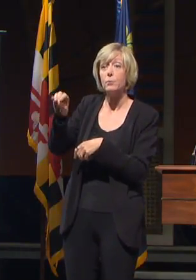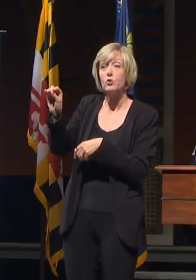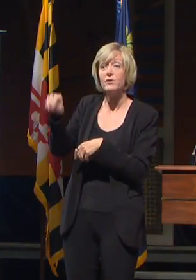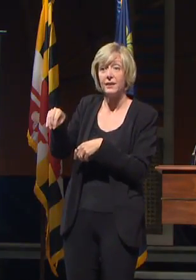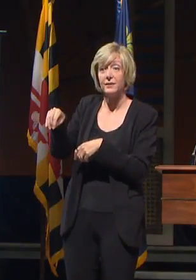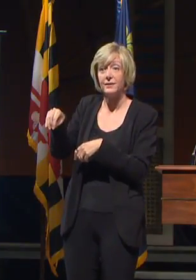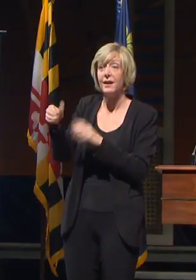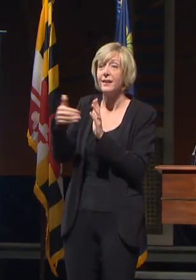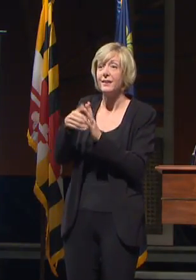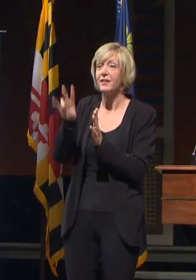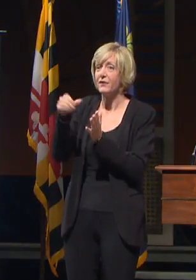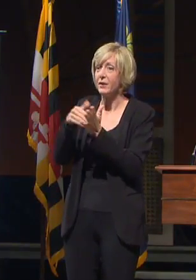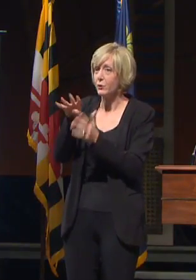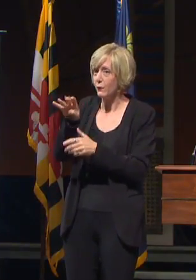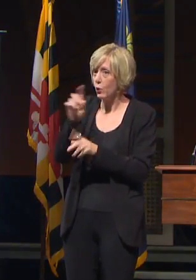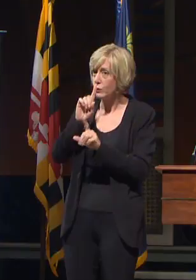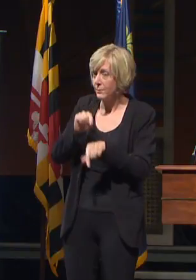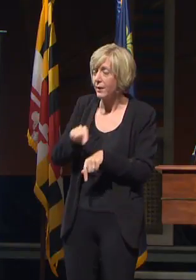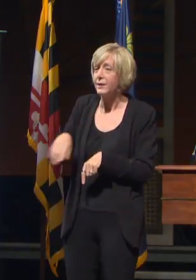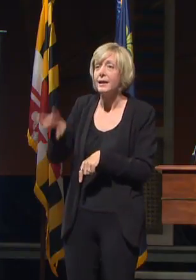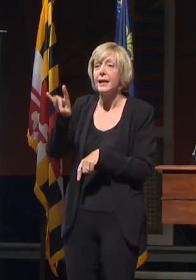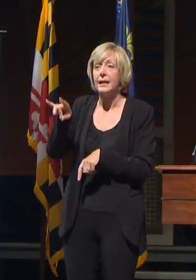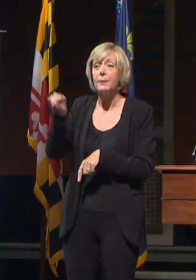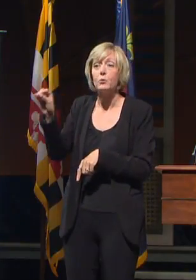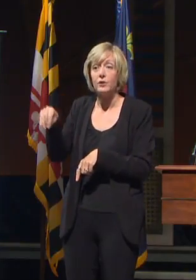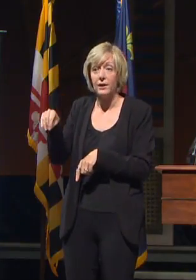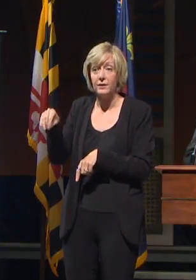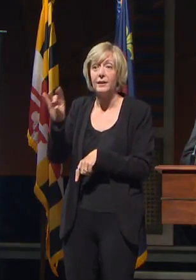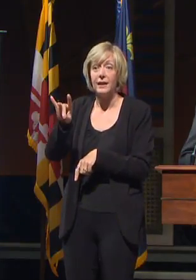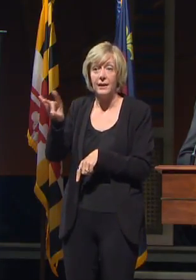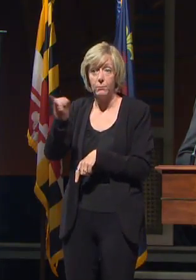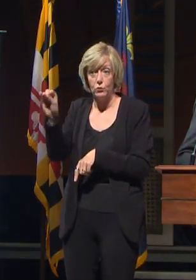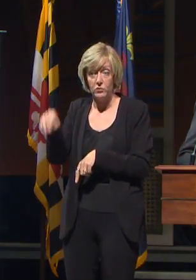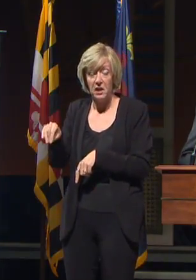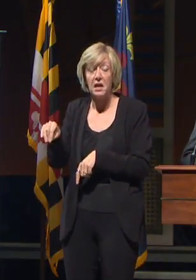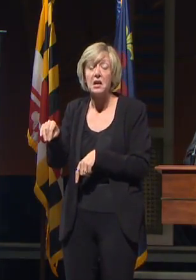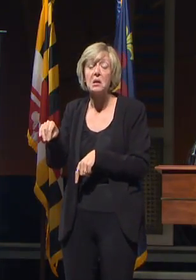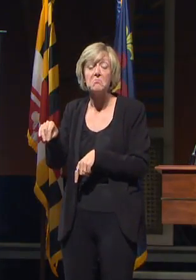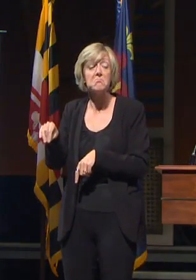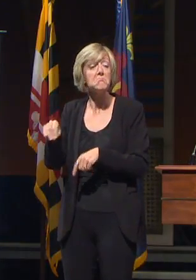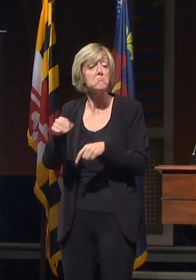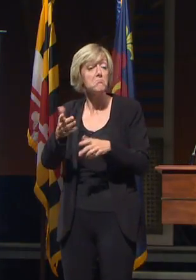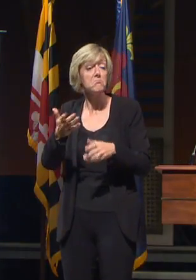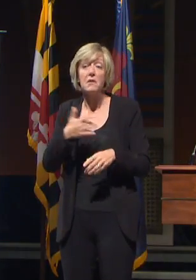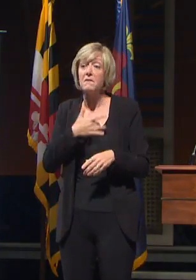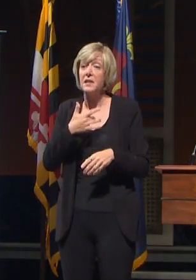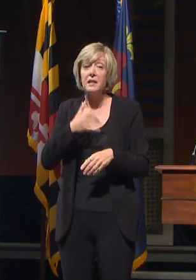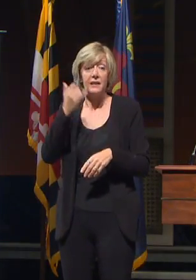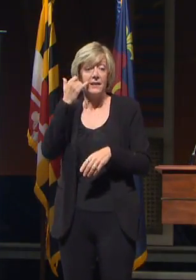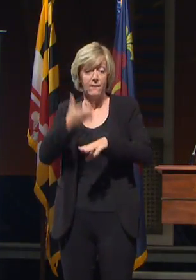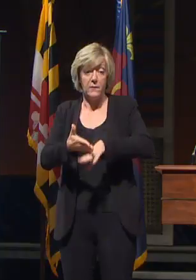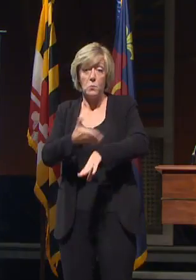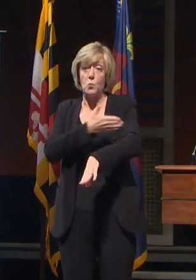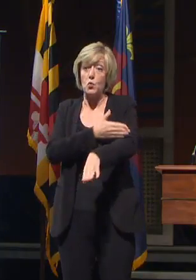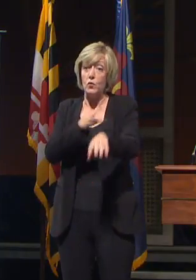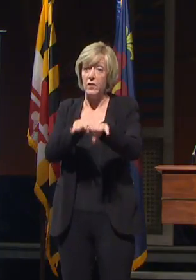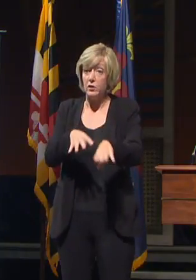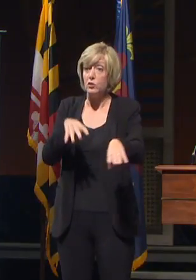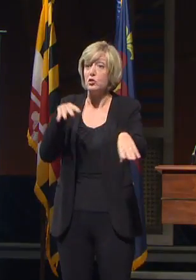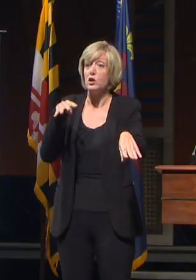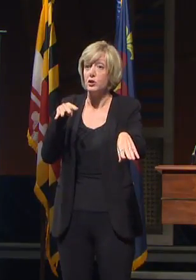7,400 respondents have said that improving the congestion that we experience